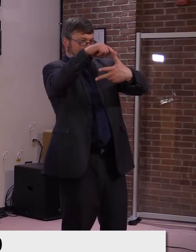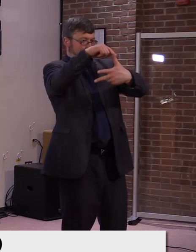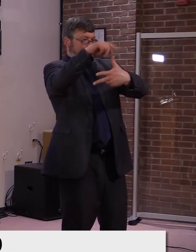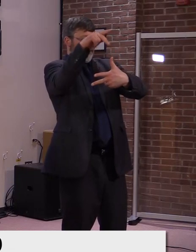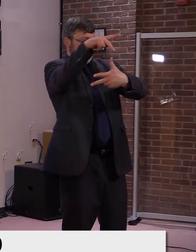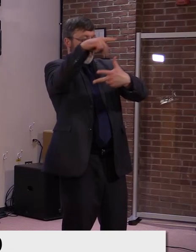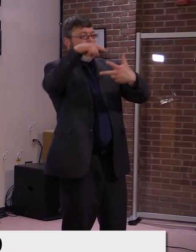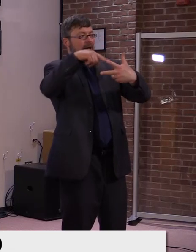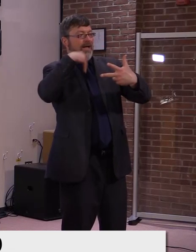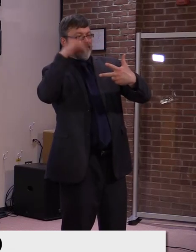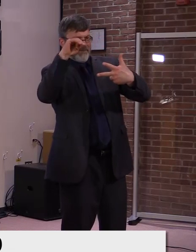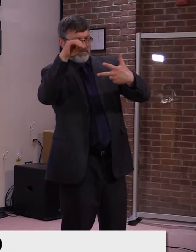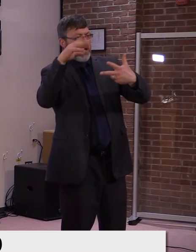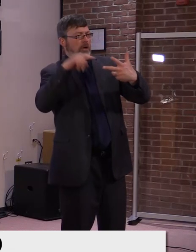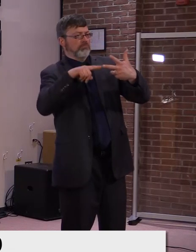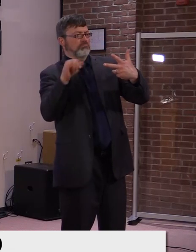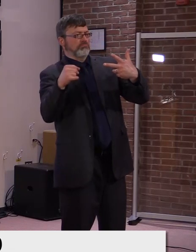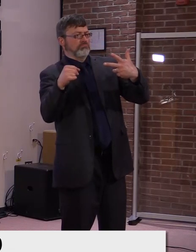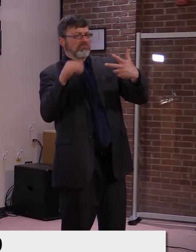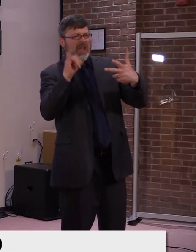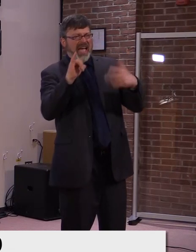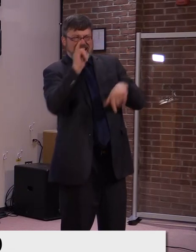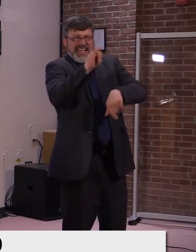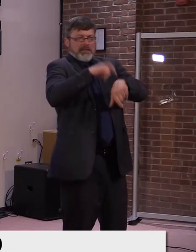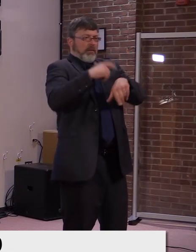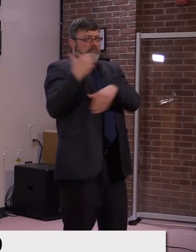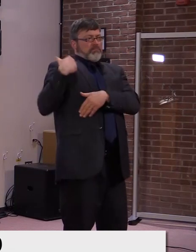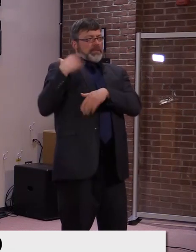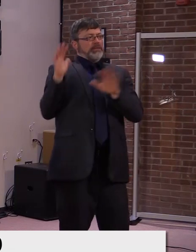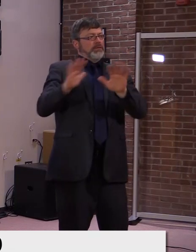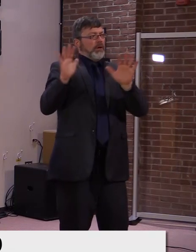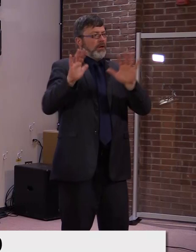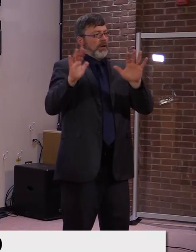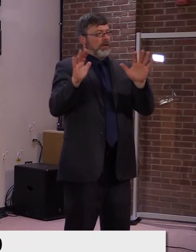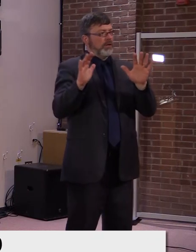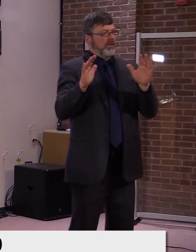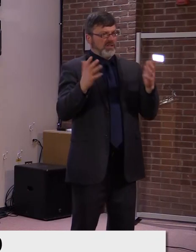or Johnson & Johnson, we have that